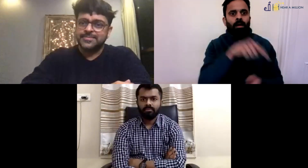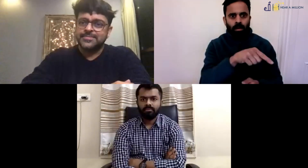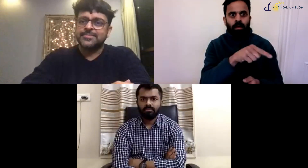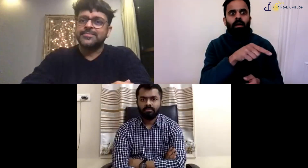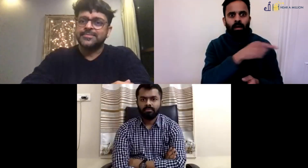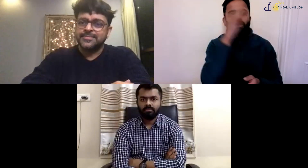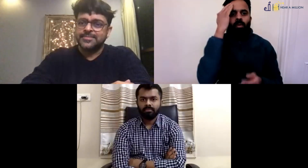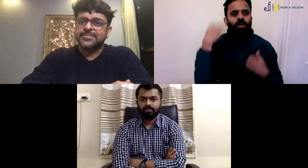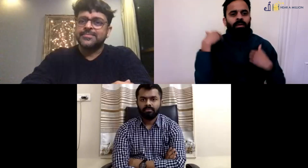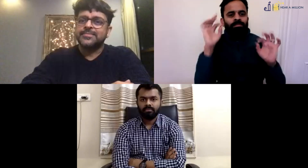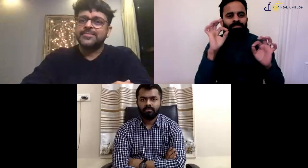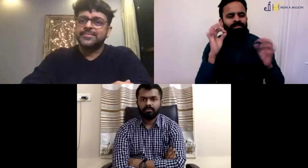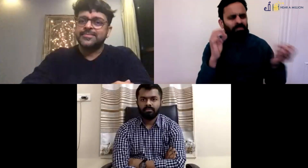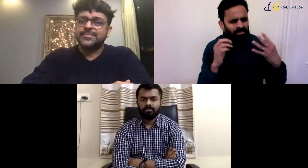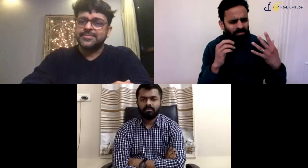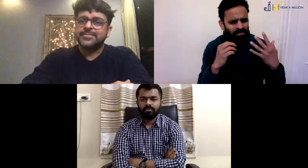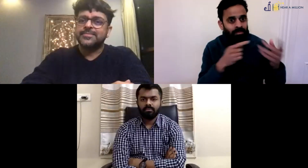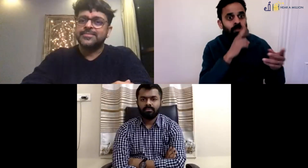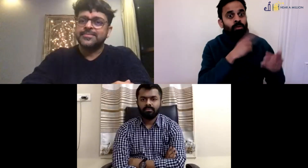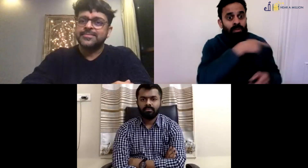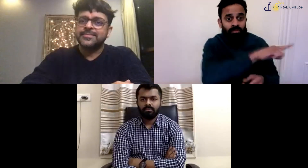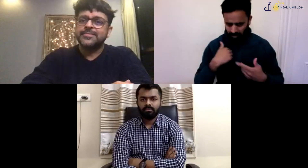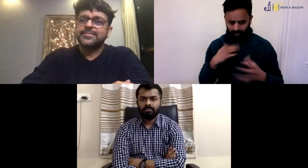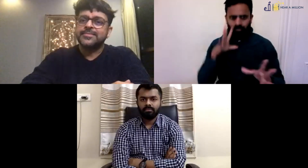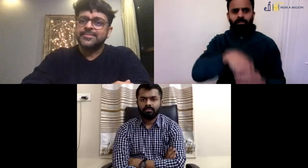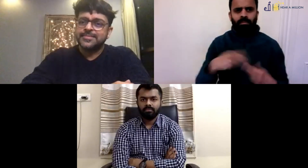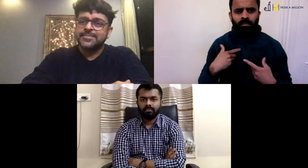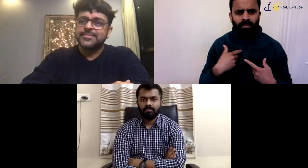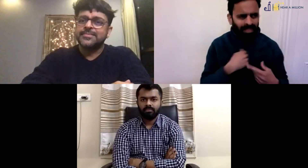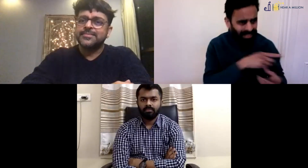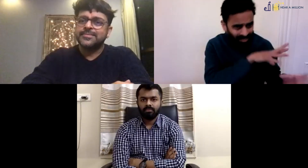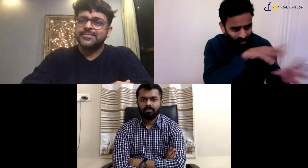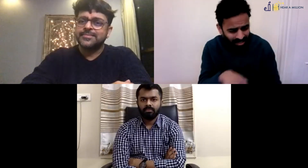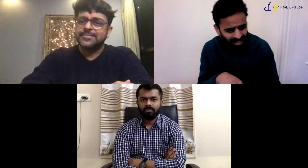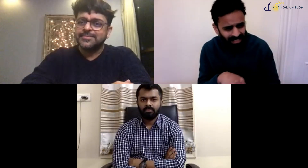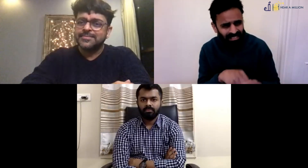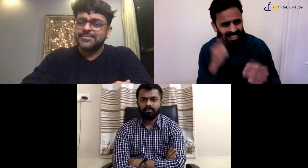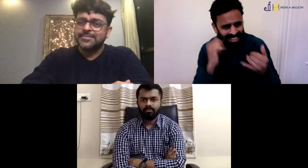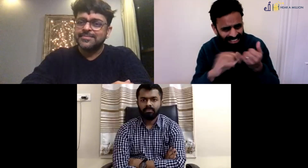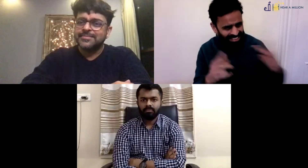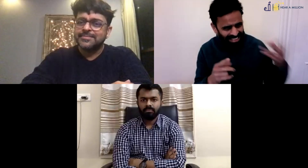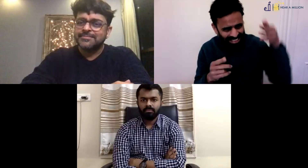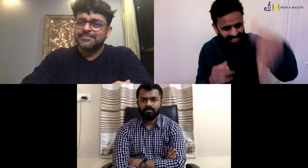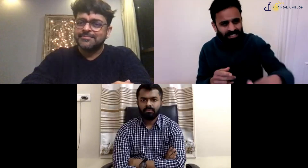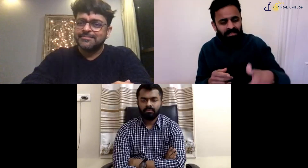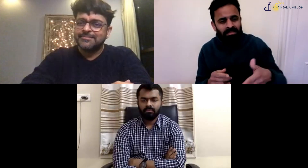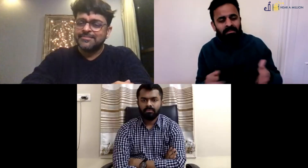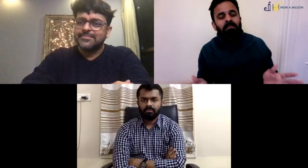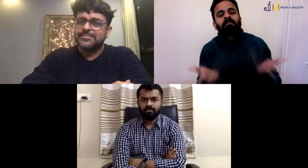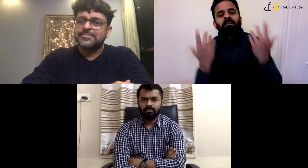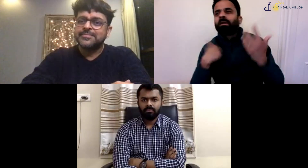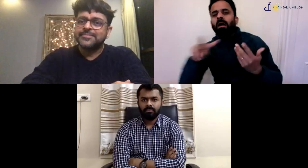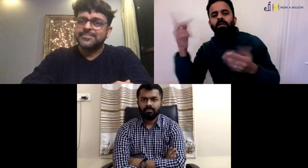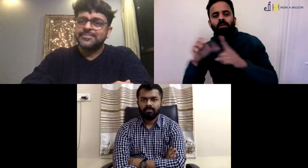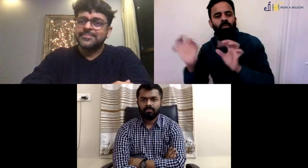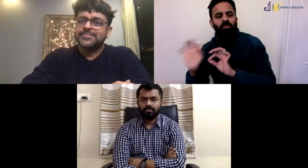he did understand a lot about it, which I didn't know about. And Sunil said that I am already a part of it and ISL